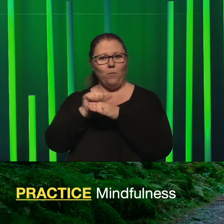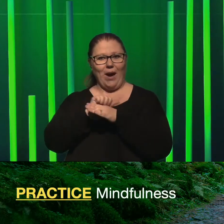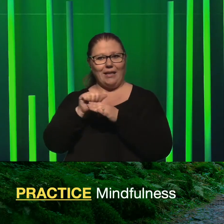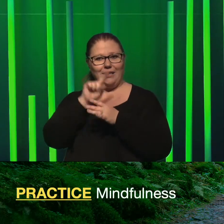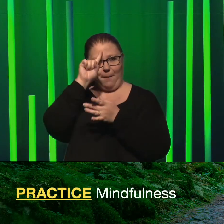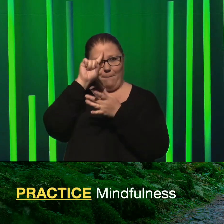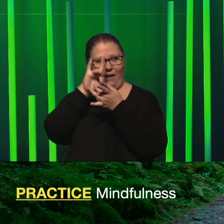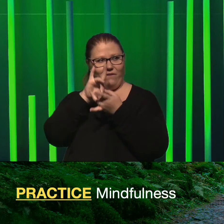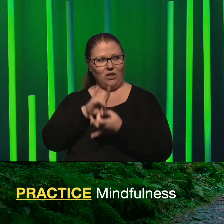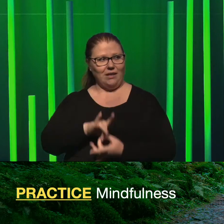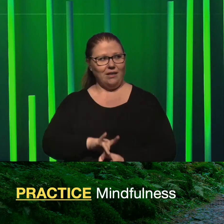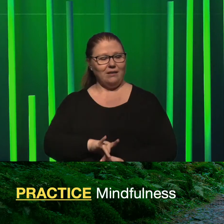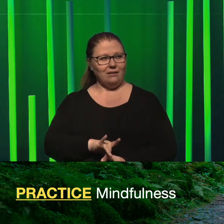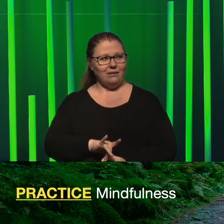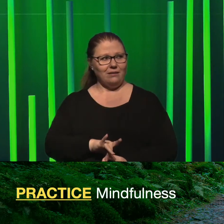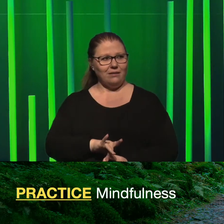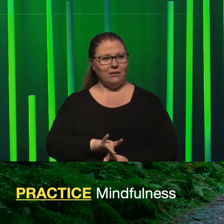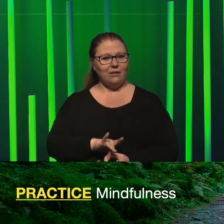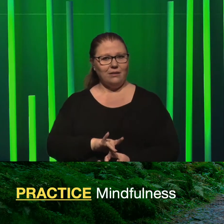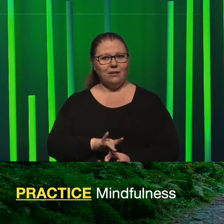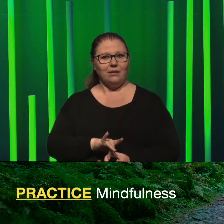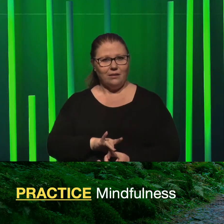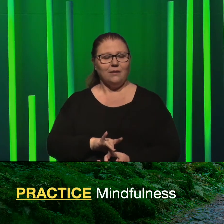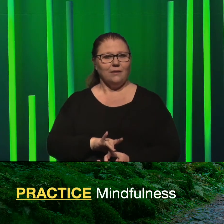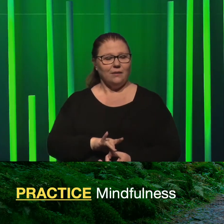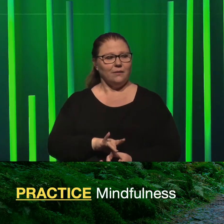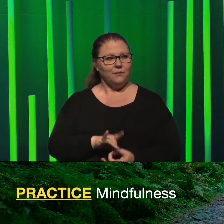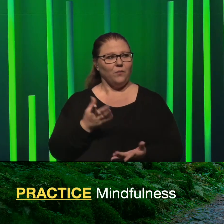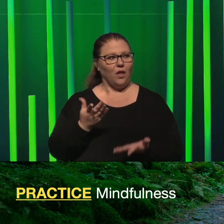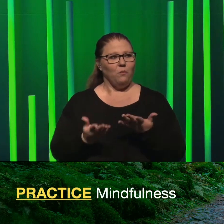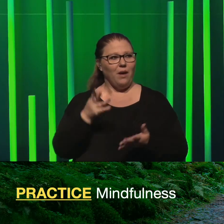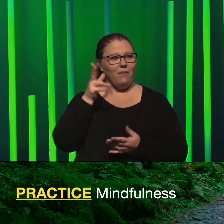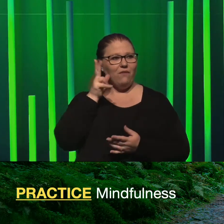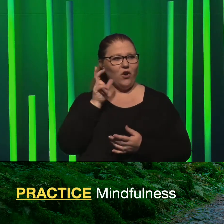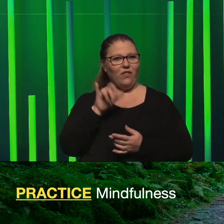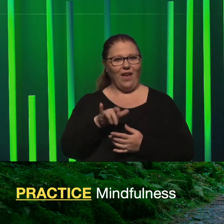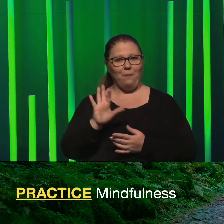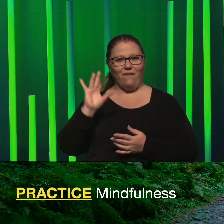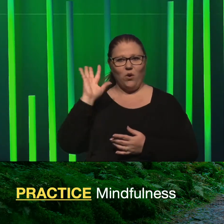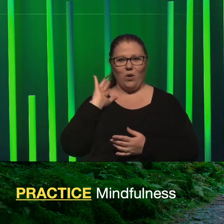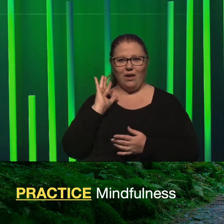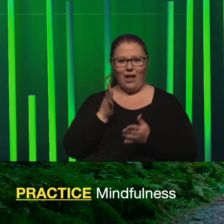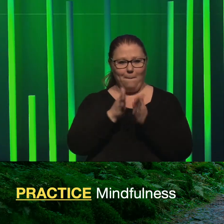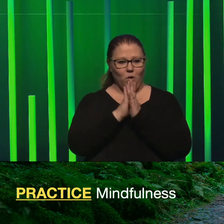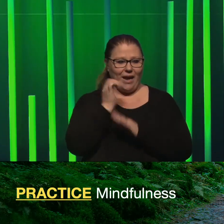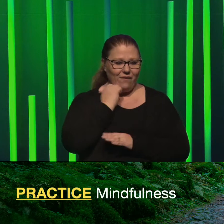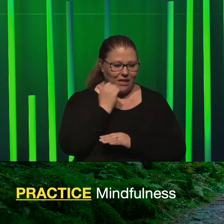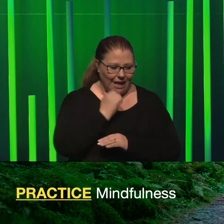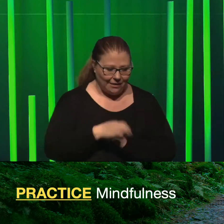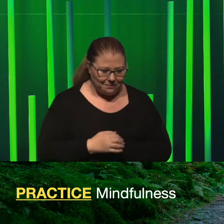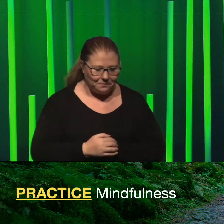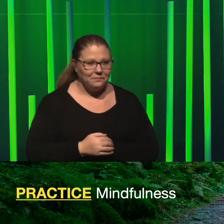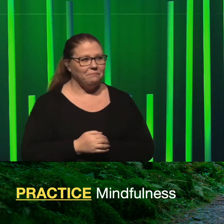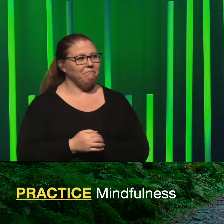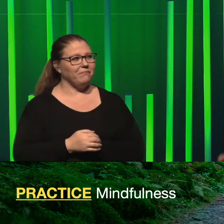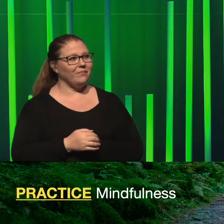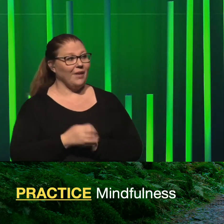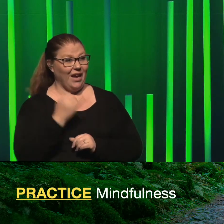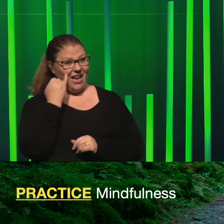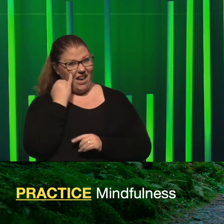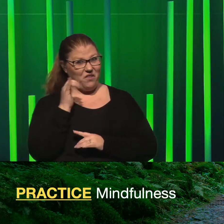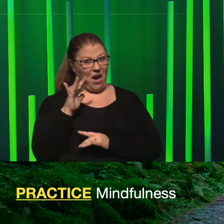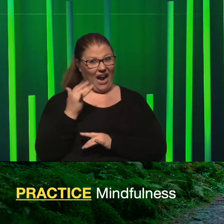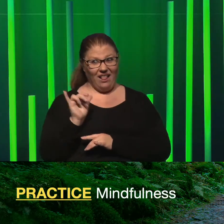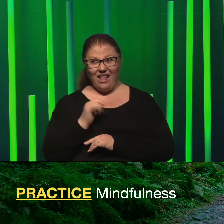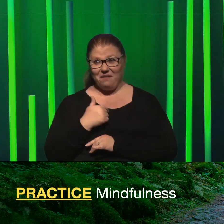mindfulness. Practice mindfulness. You might have heard this before as pray every day, okay? But if you're kind of